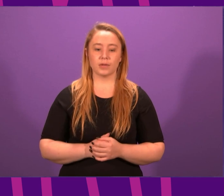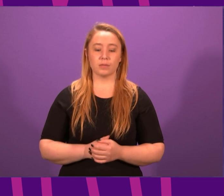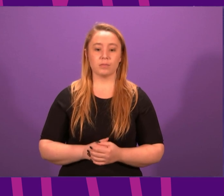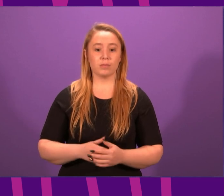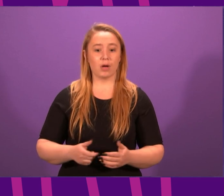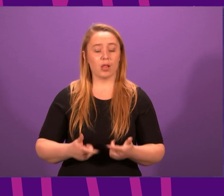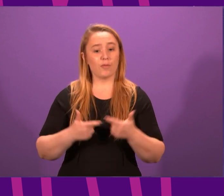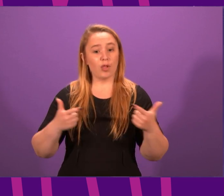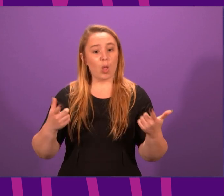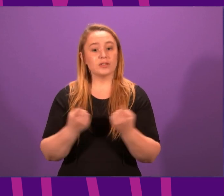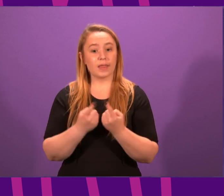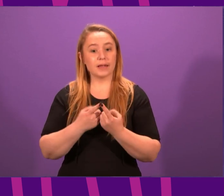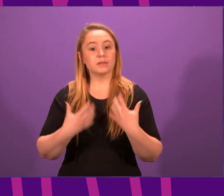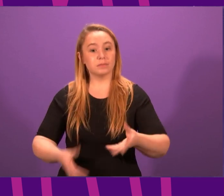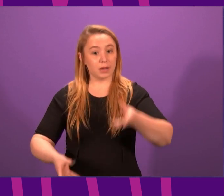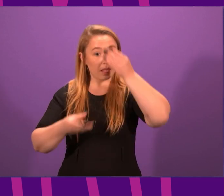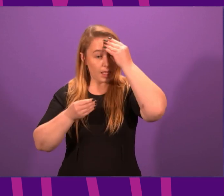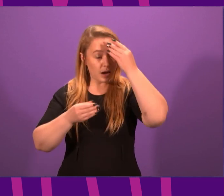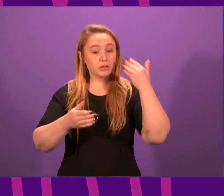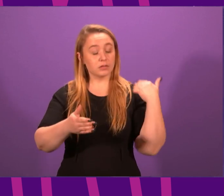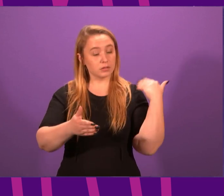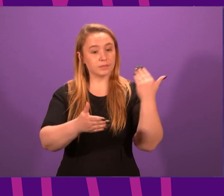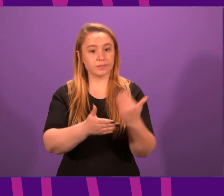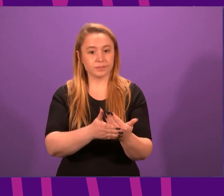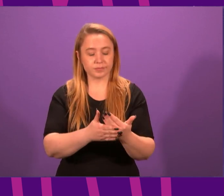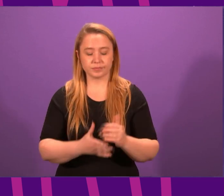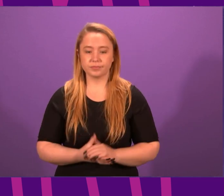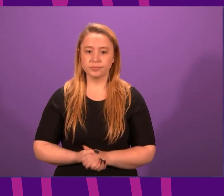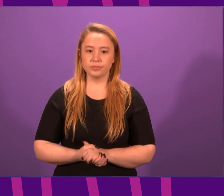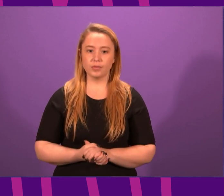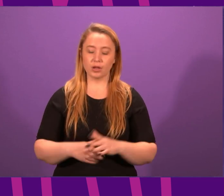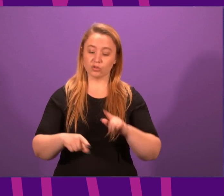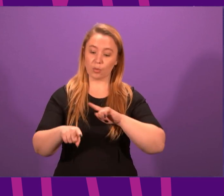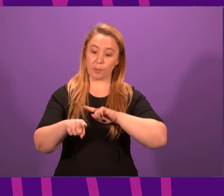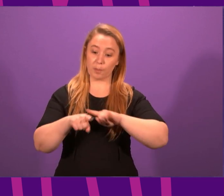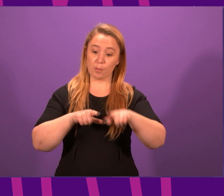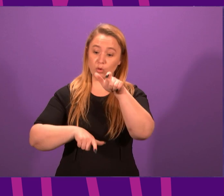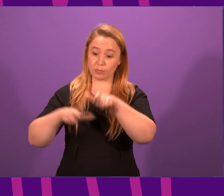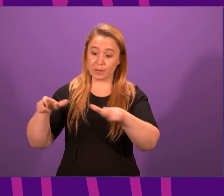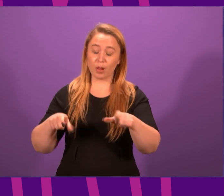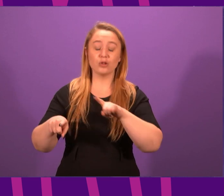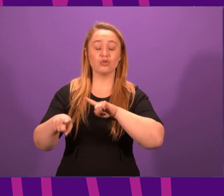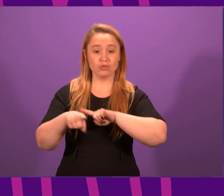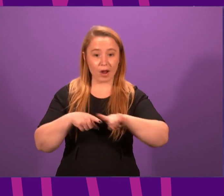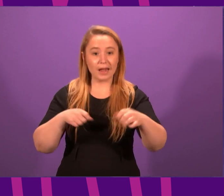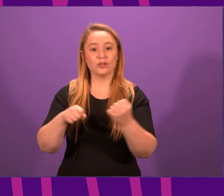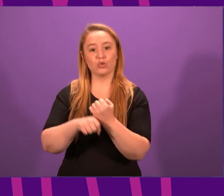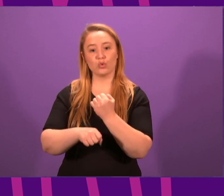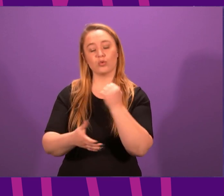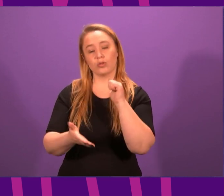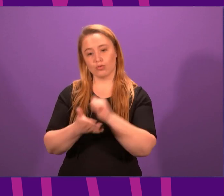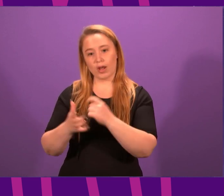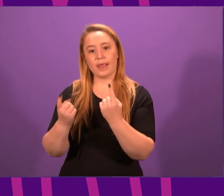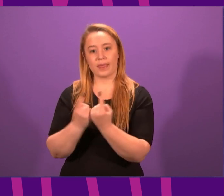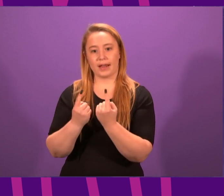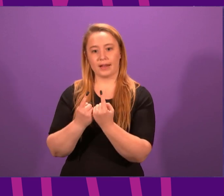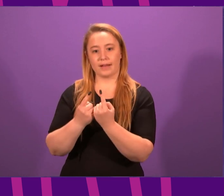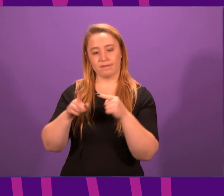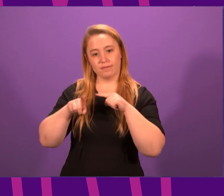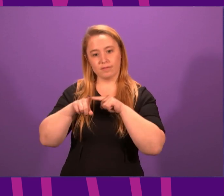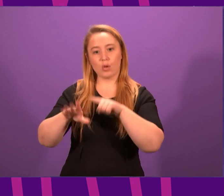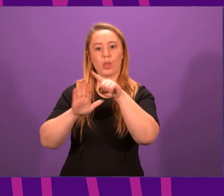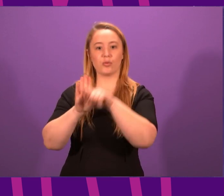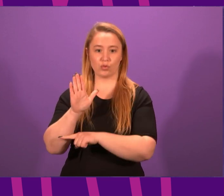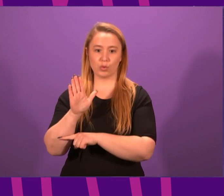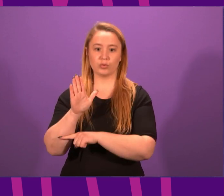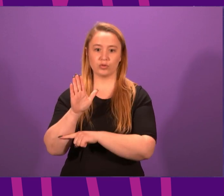we go. As other members have said this afternoon, most people are trying to do the right thing. It took great sacrifice to